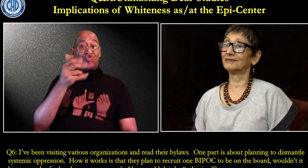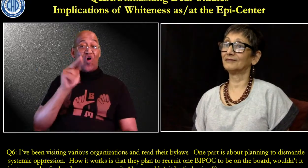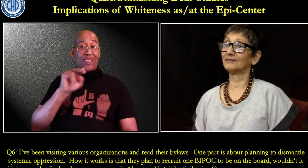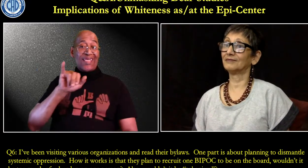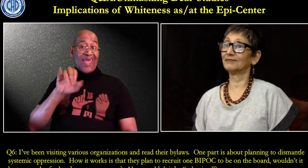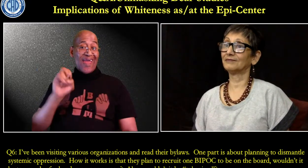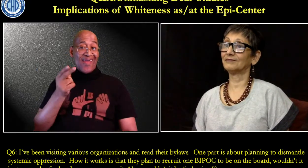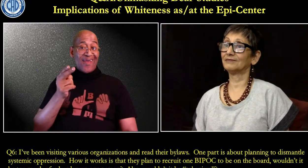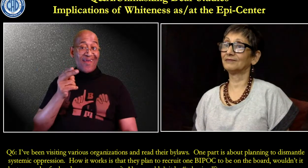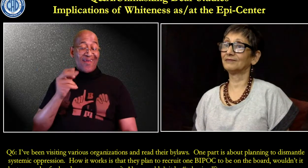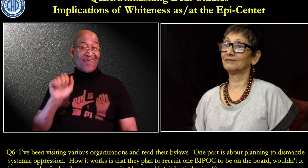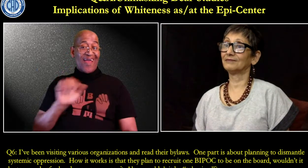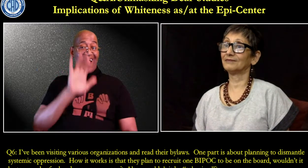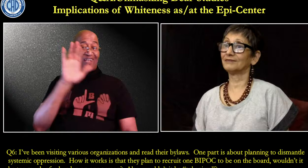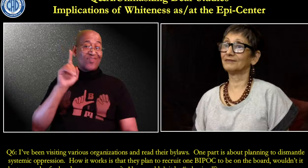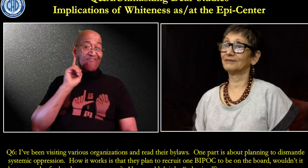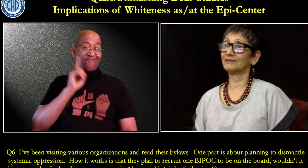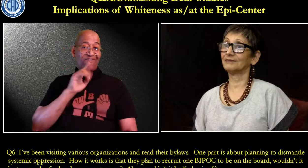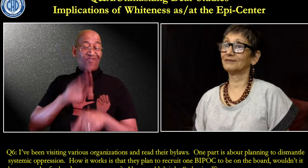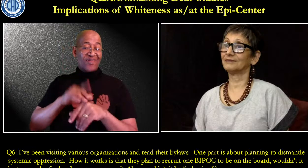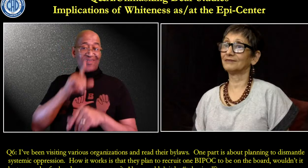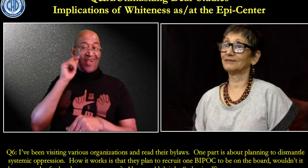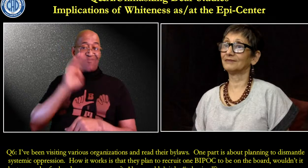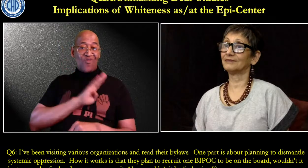Really, she helped make that change.